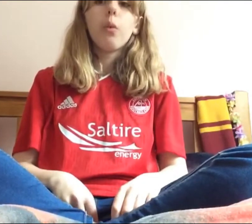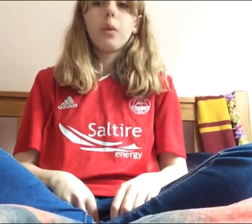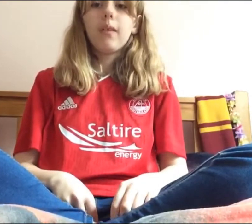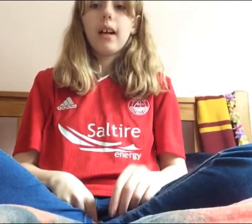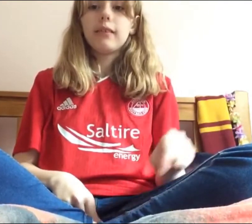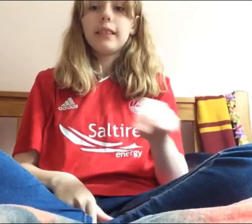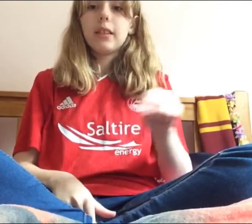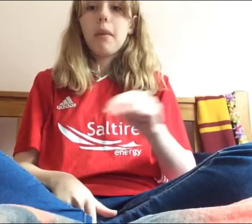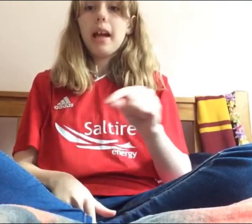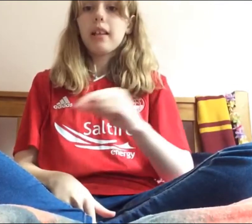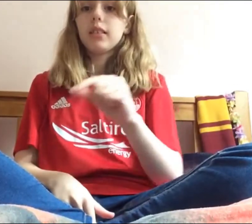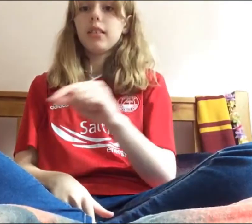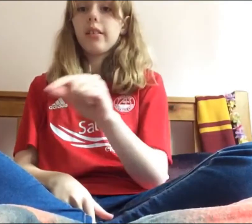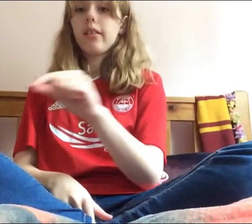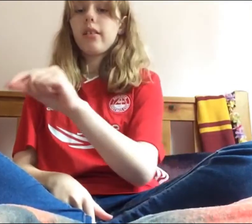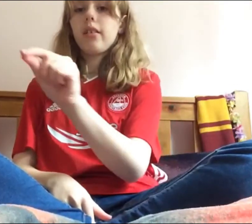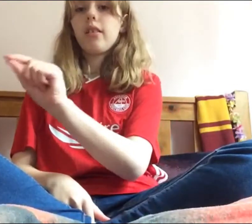We found some ants.